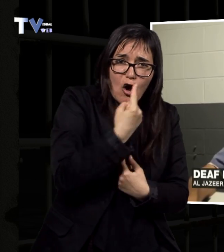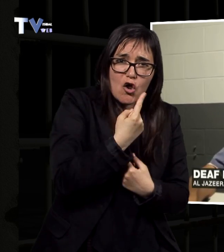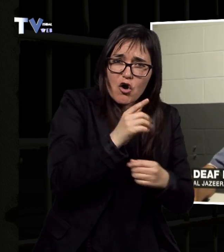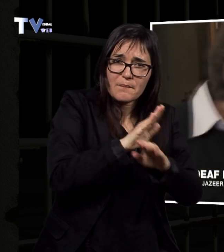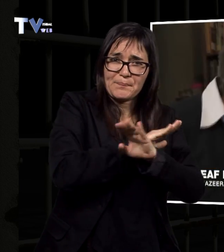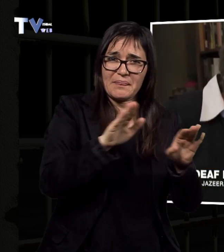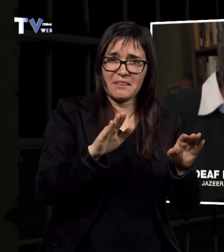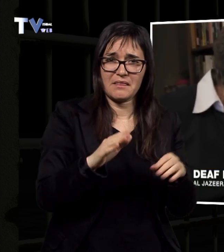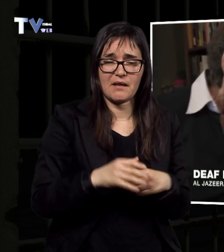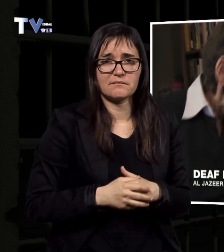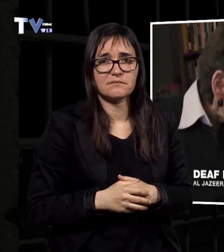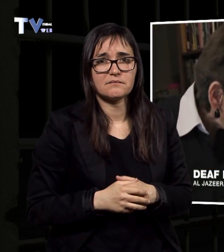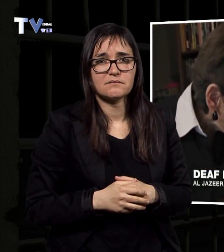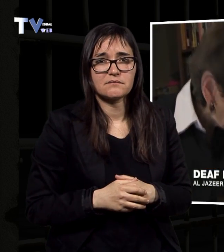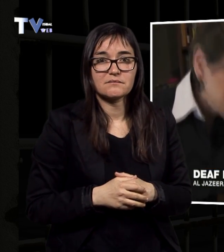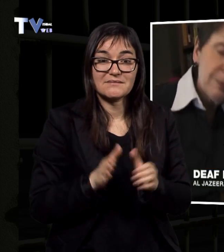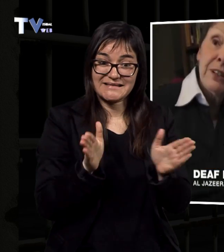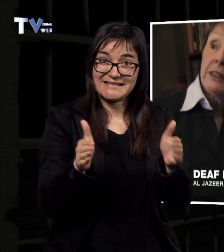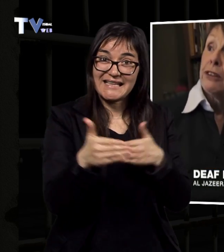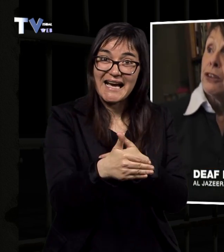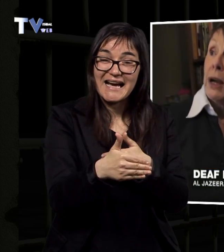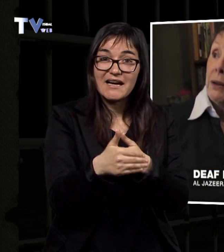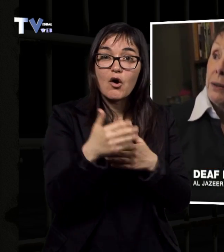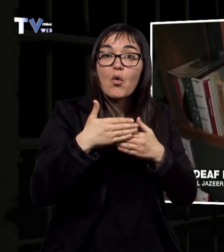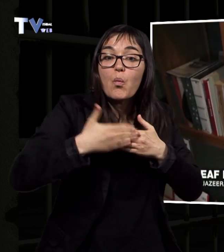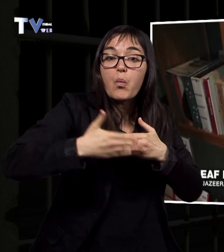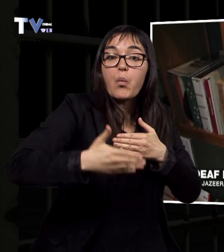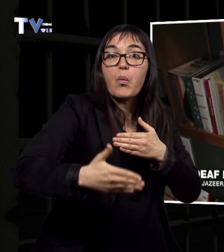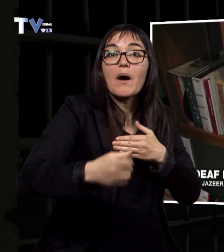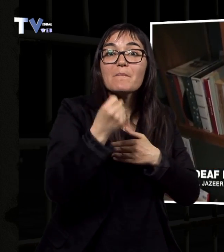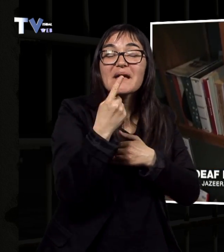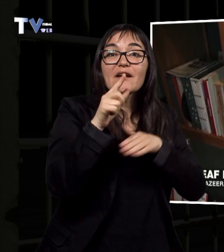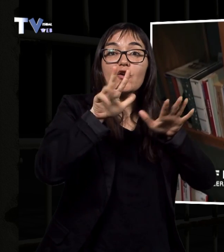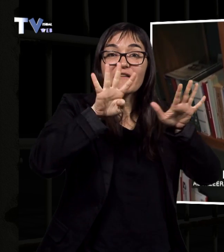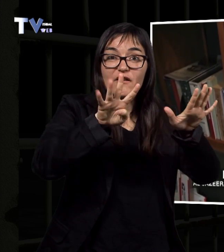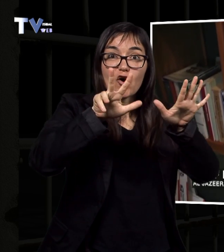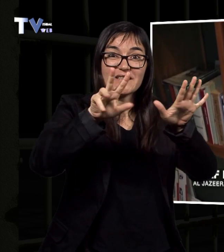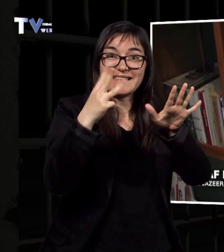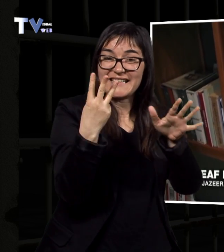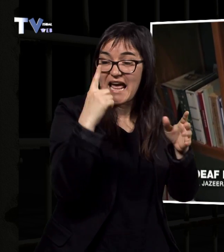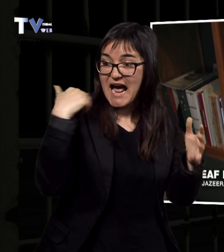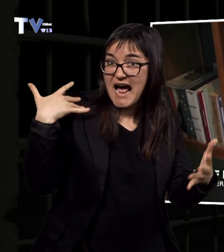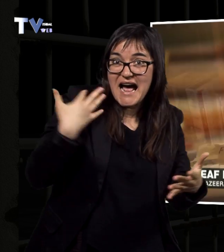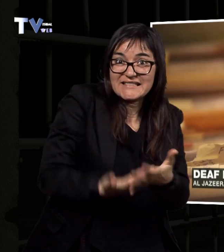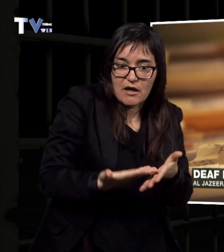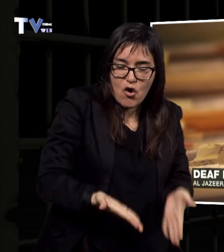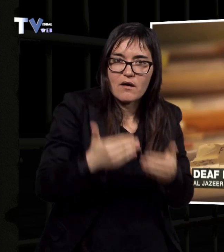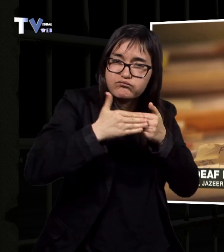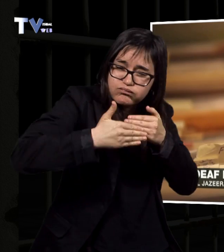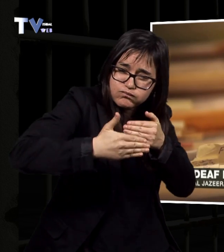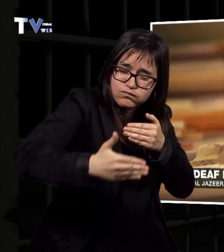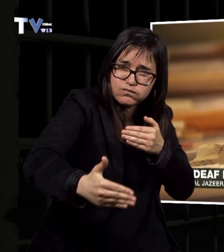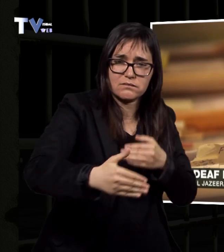nobody. The box contains Felix's trial files from his 1983 trial.